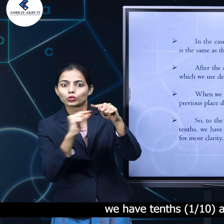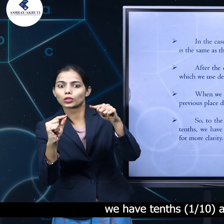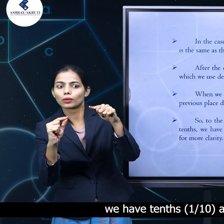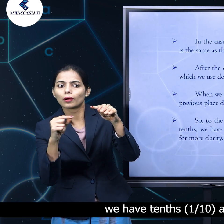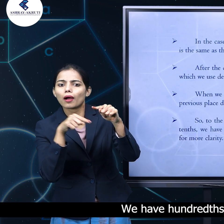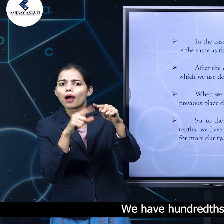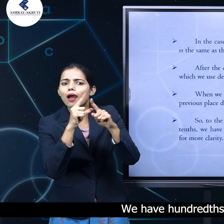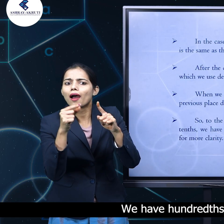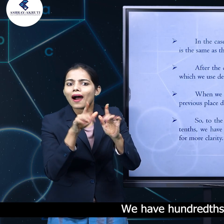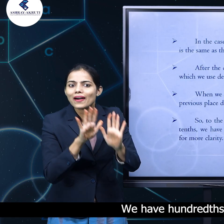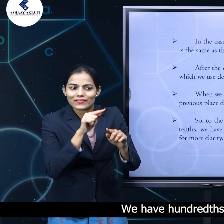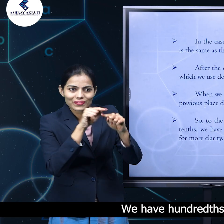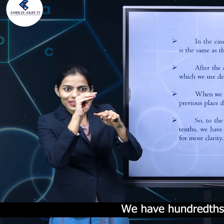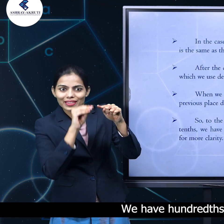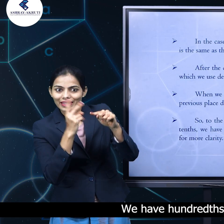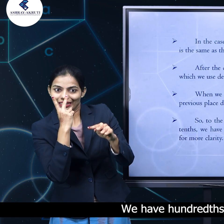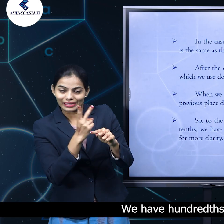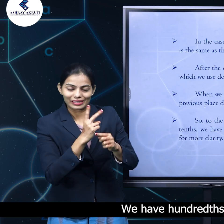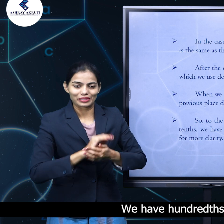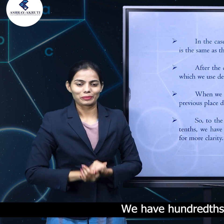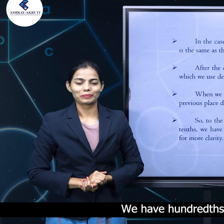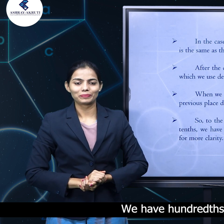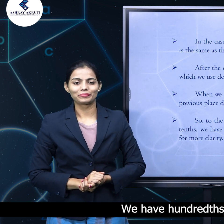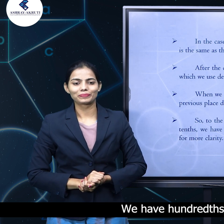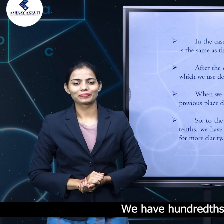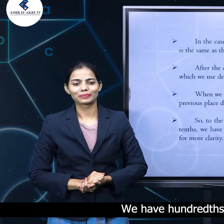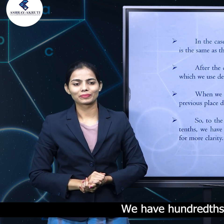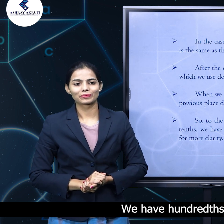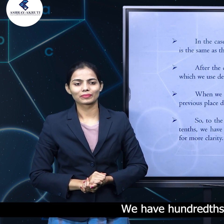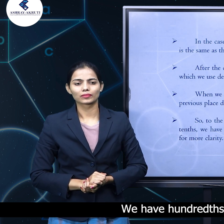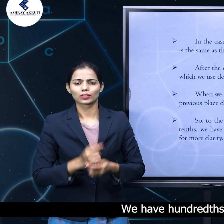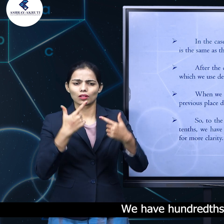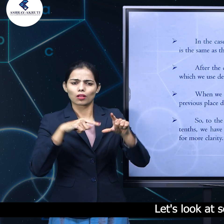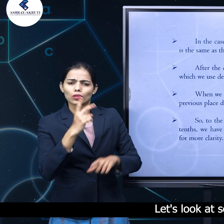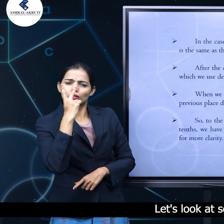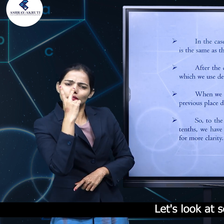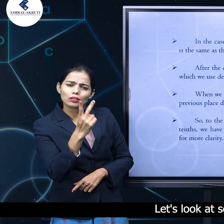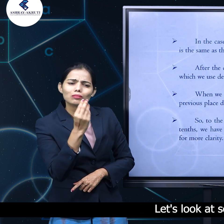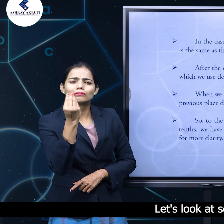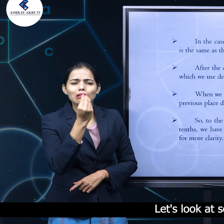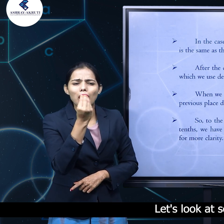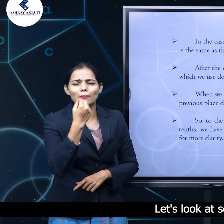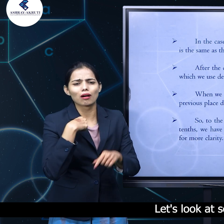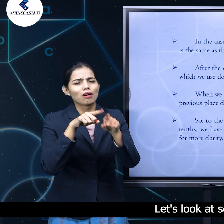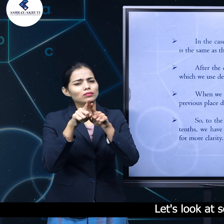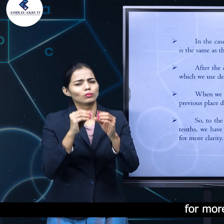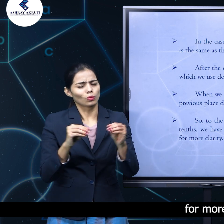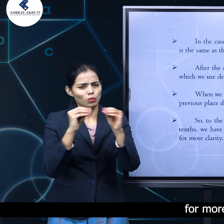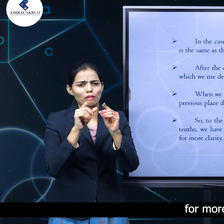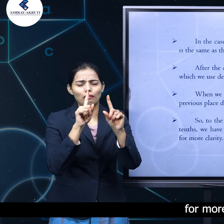tenths, we have hundreds, 1 by 100 and so on. Let us look at some examples for more